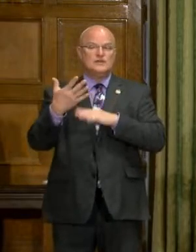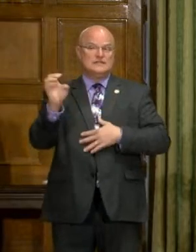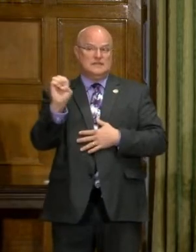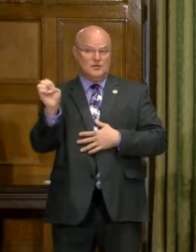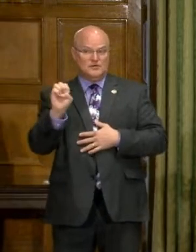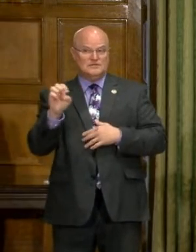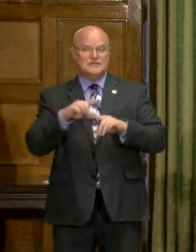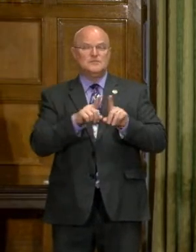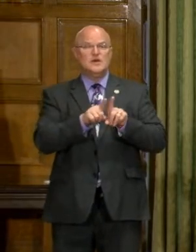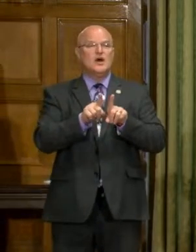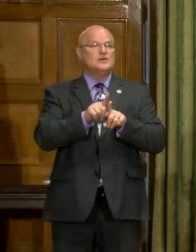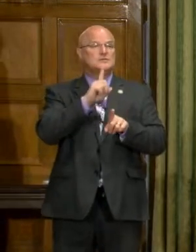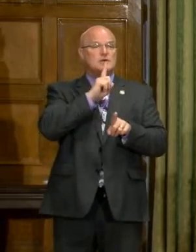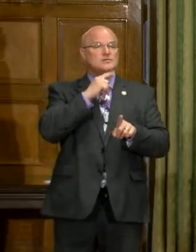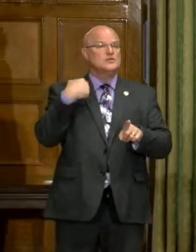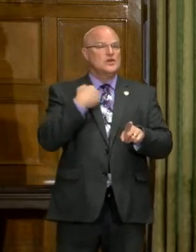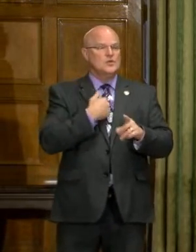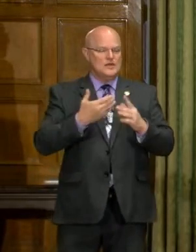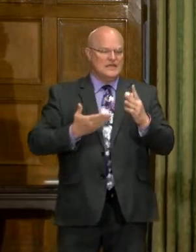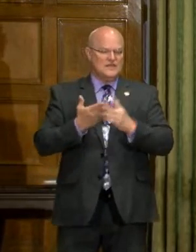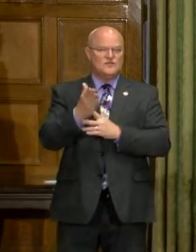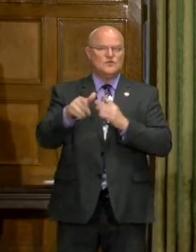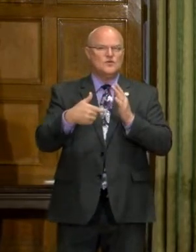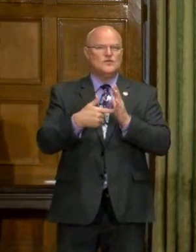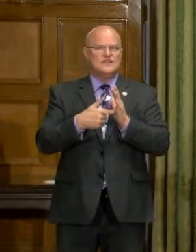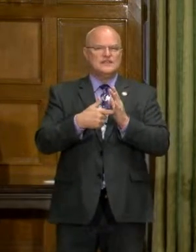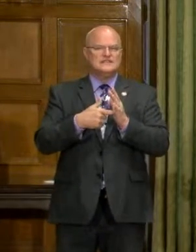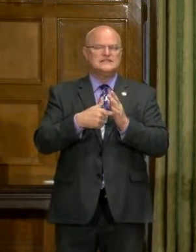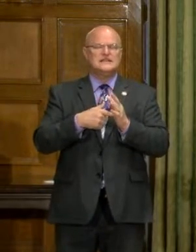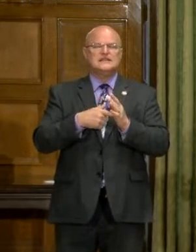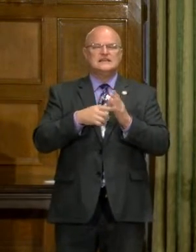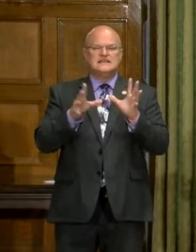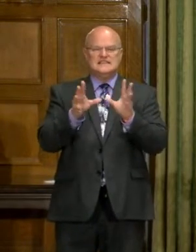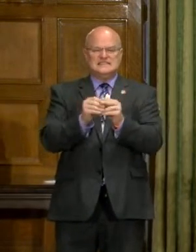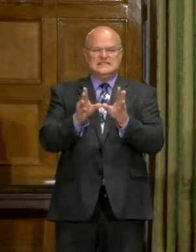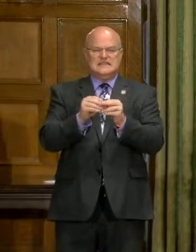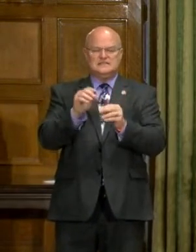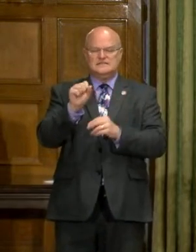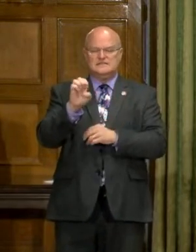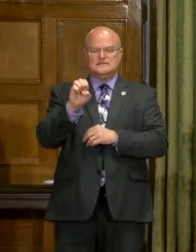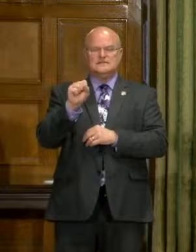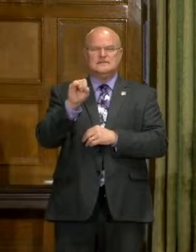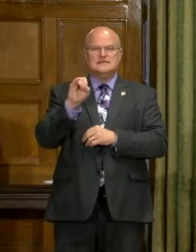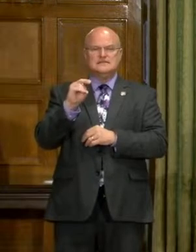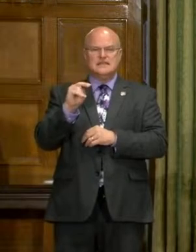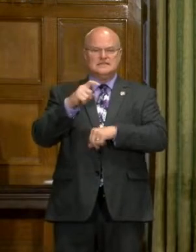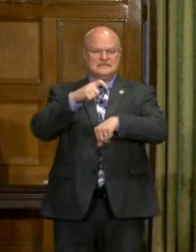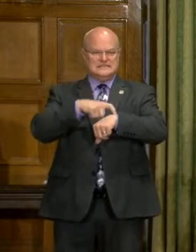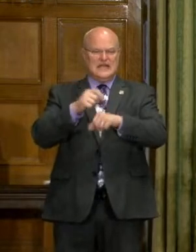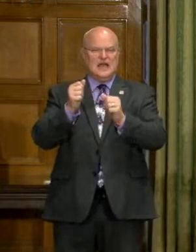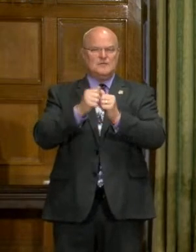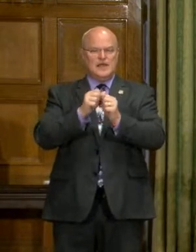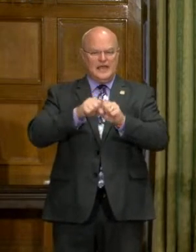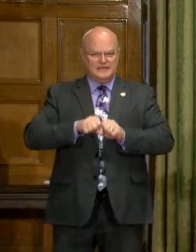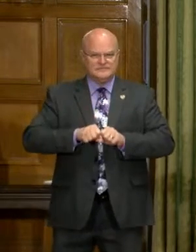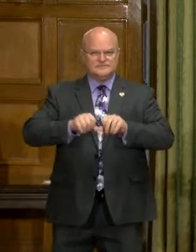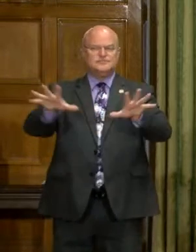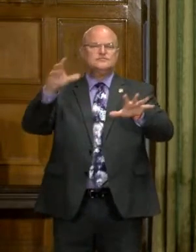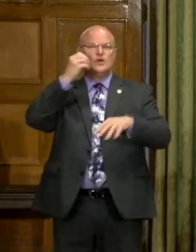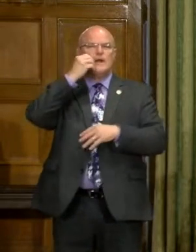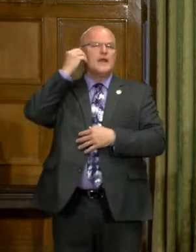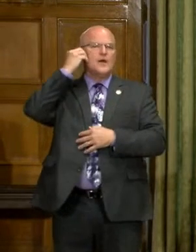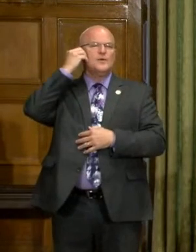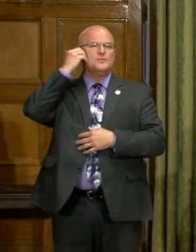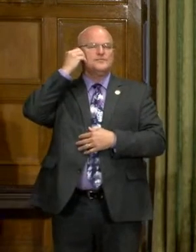but also making sure we can get through the fiscal session in a timely fashion, everybody get home with the health risks that are out